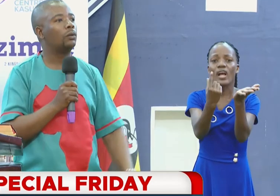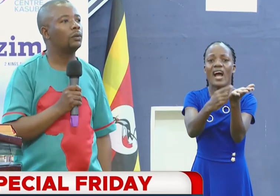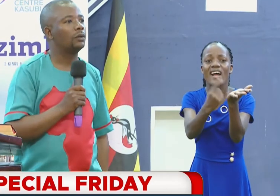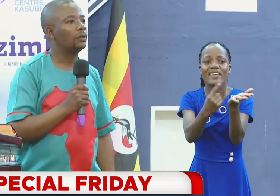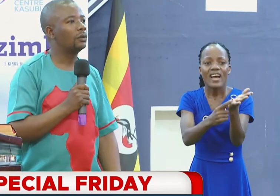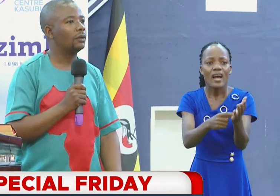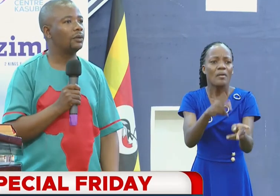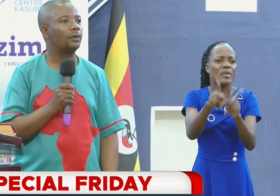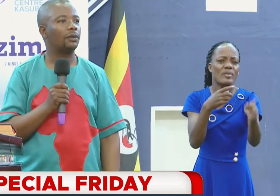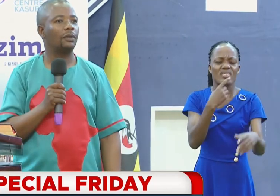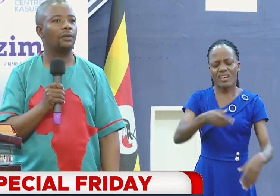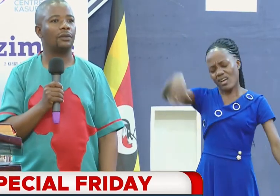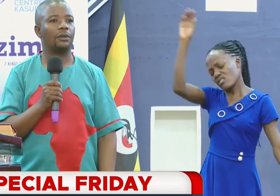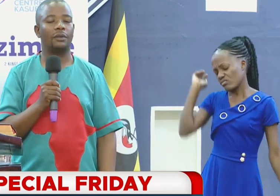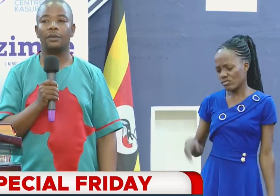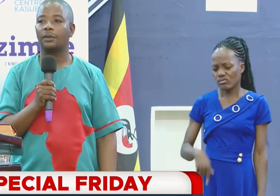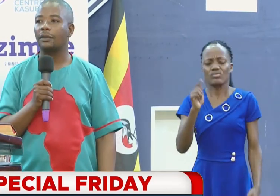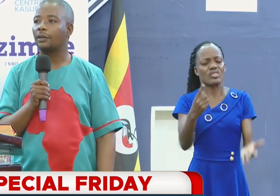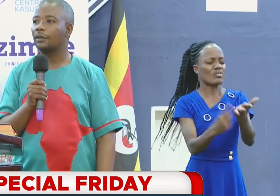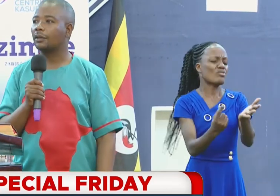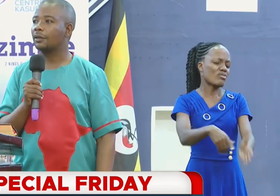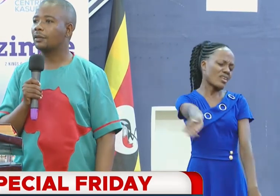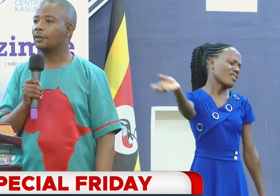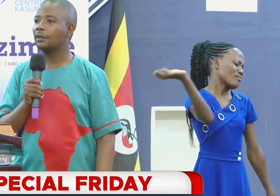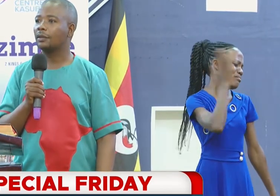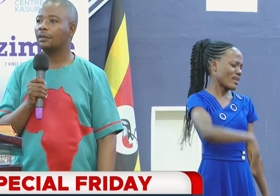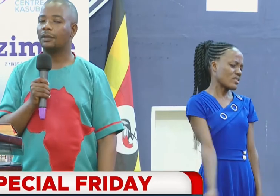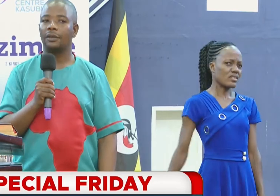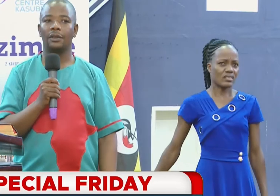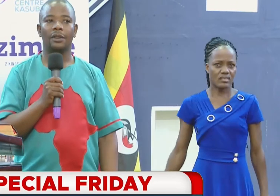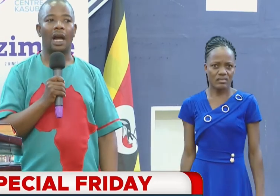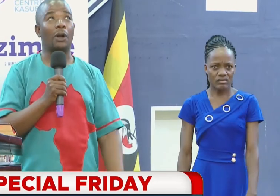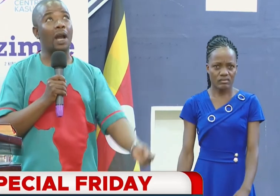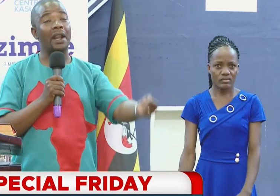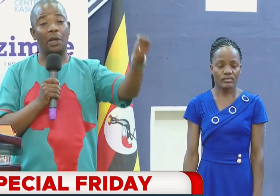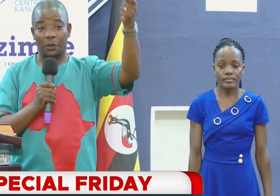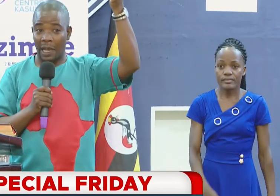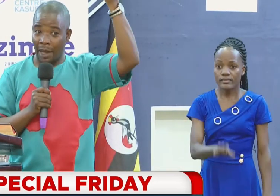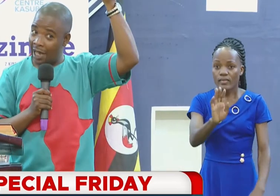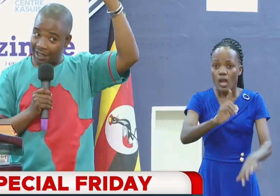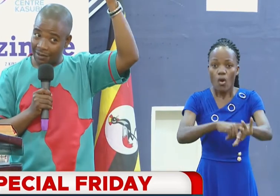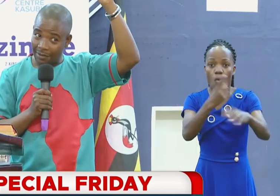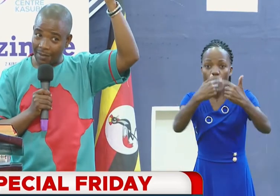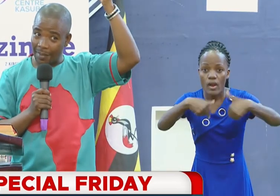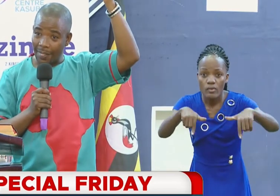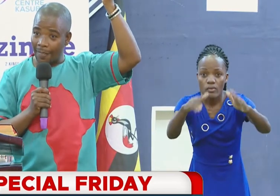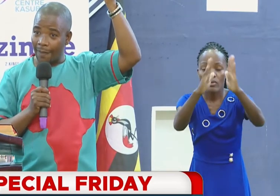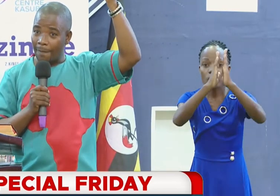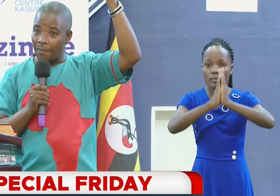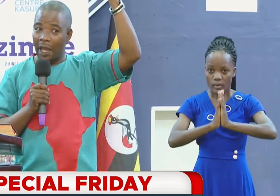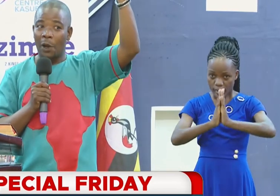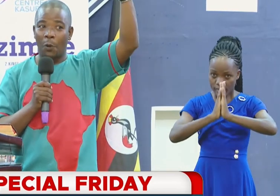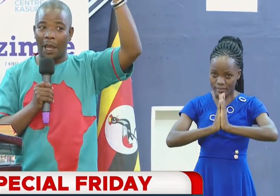to speak unto Uganda, where its people call it this Chiuganda. Brethren, when